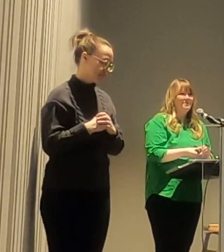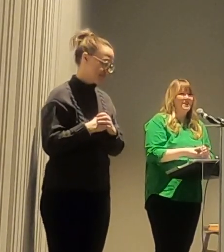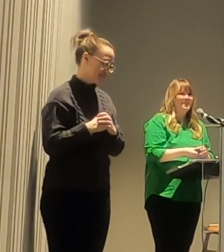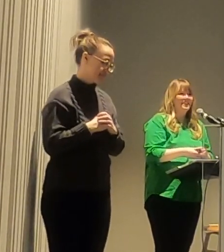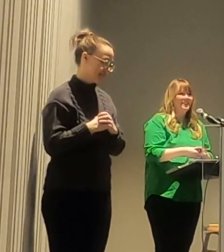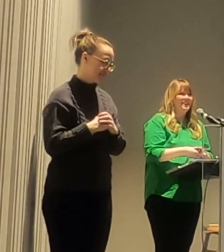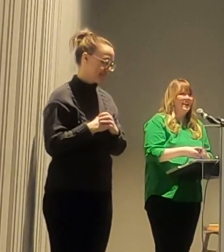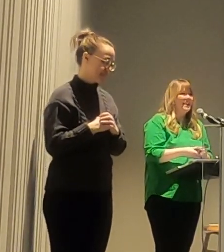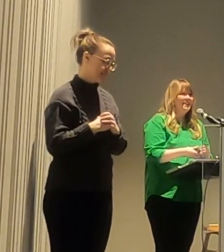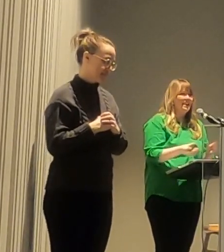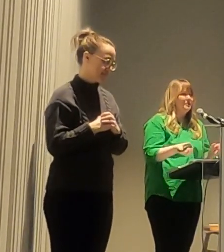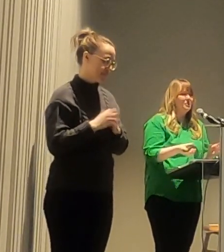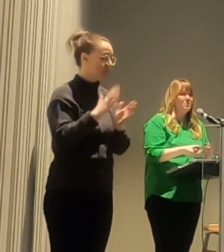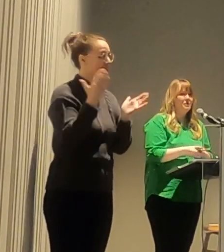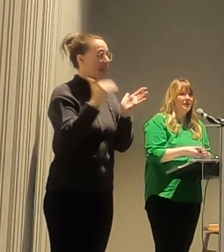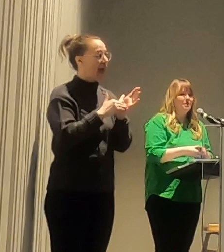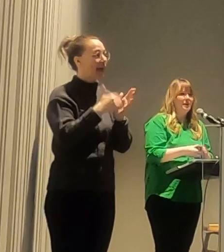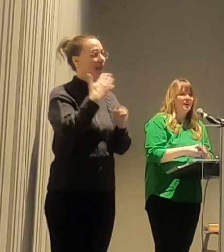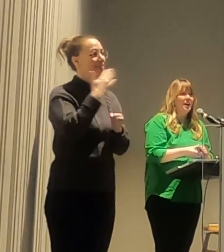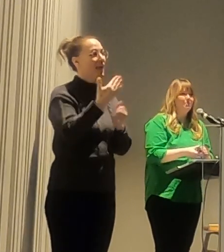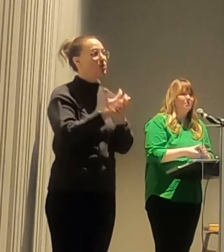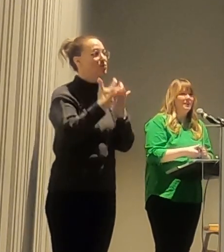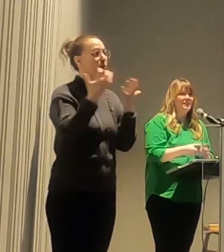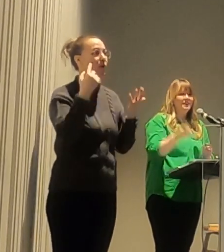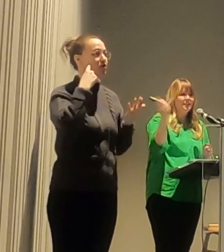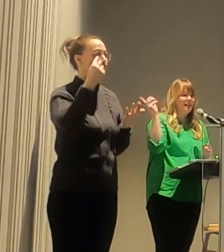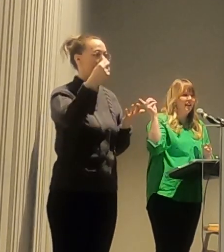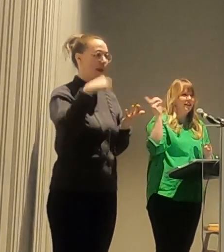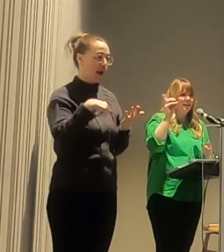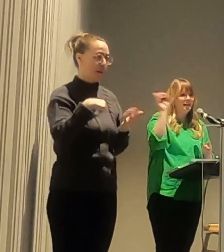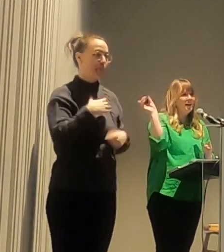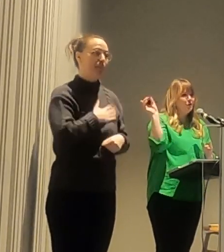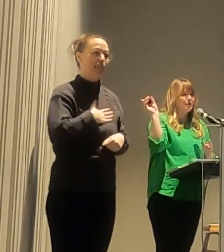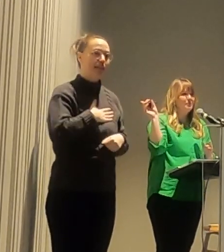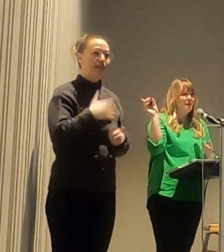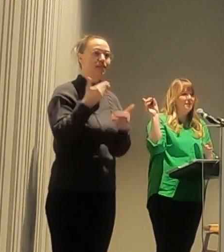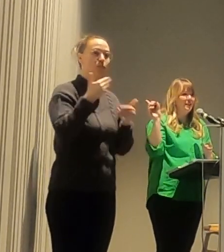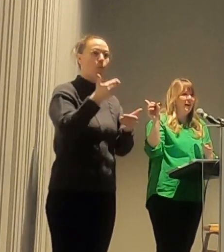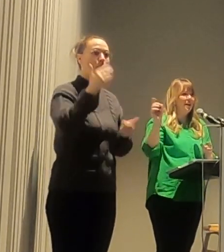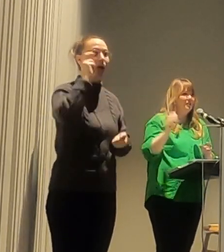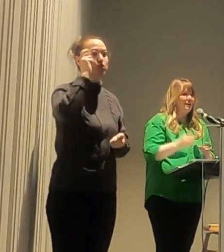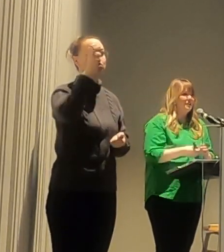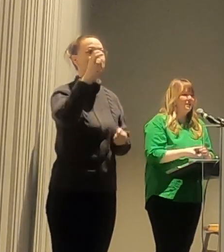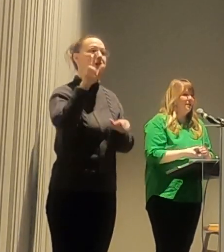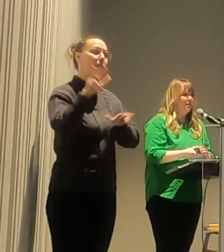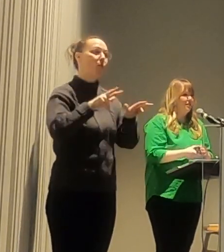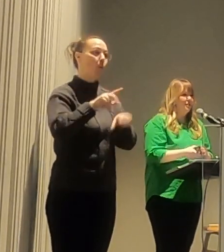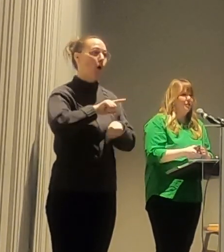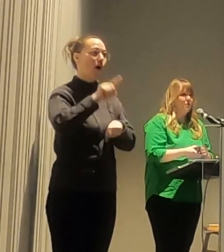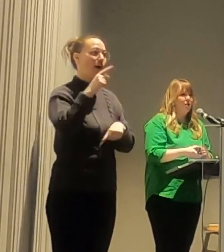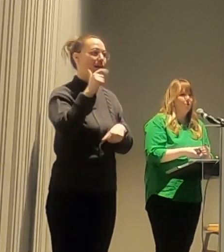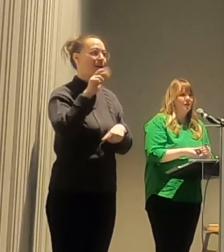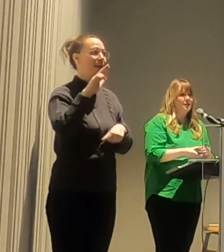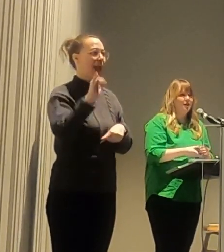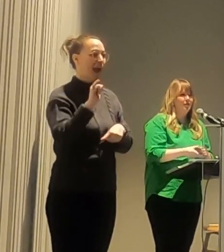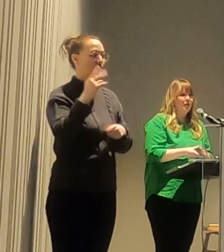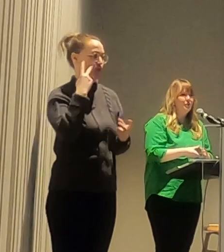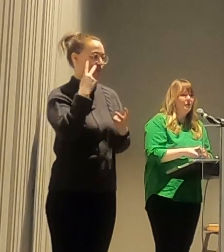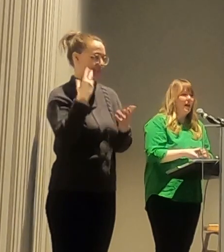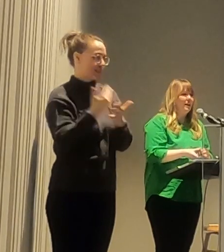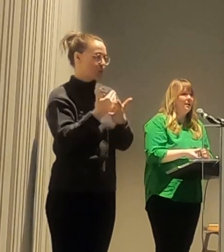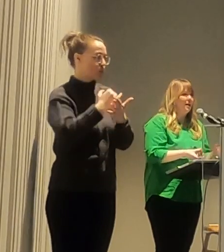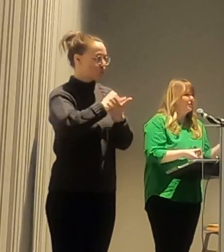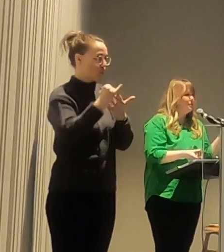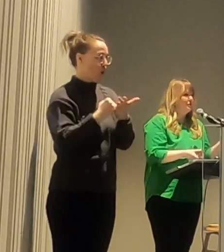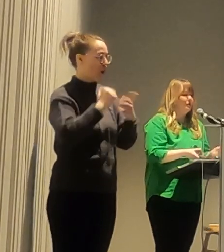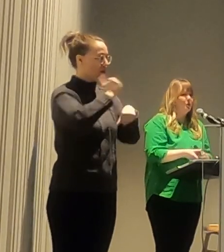All right, well, again, thank you so much for coming. Please take a trip down to the gallery. You can see all the new artworks on view